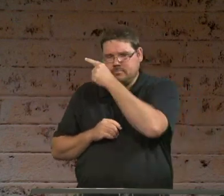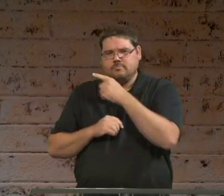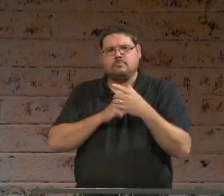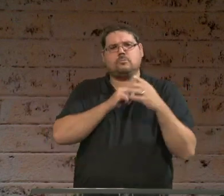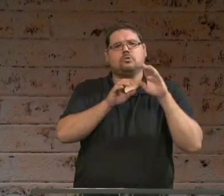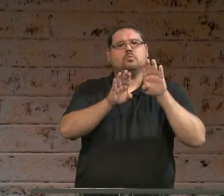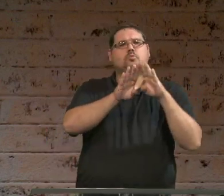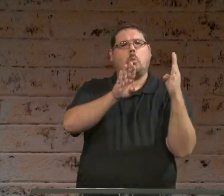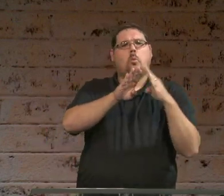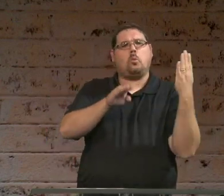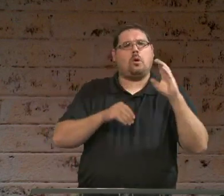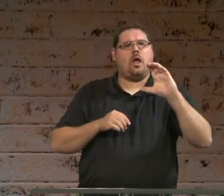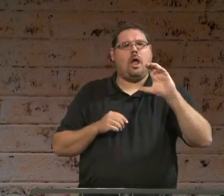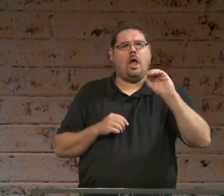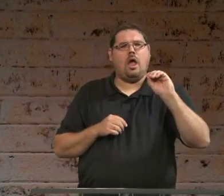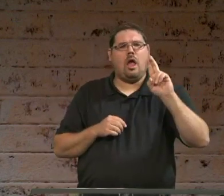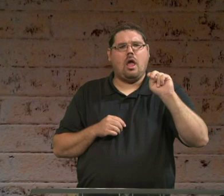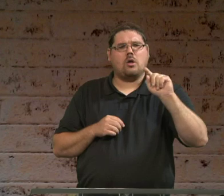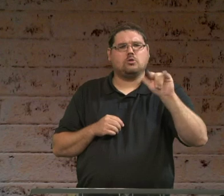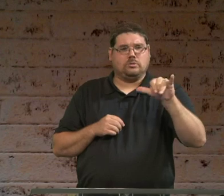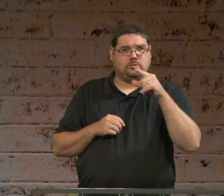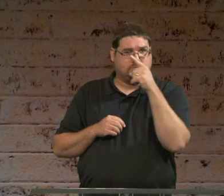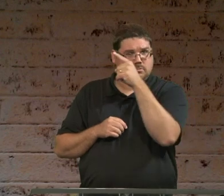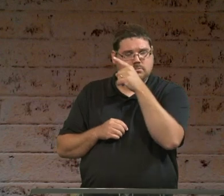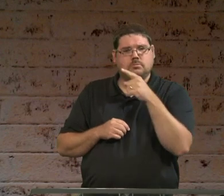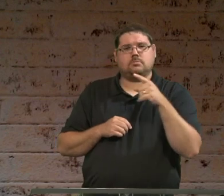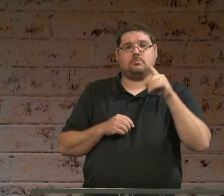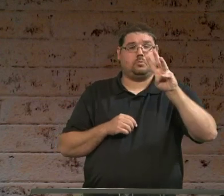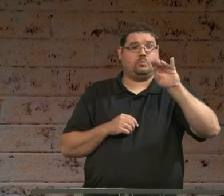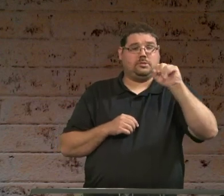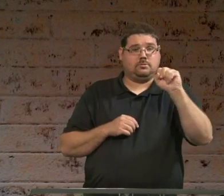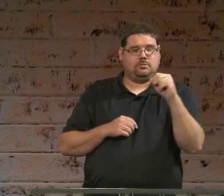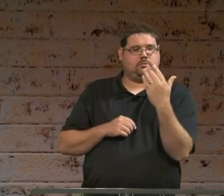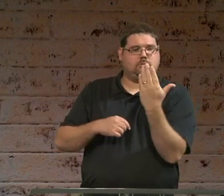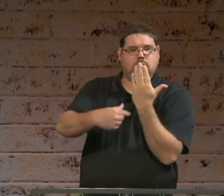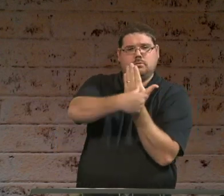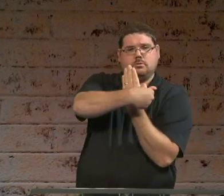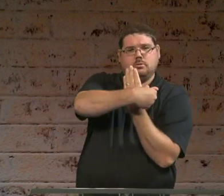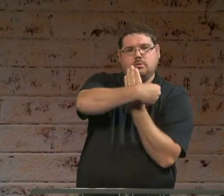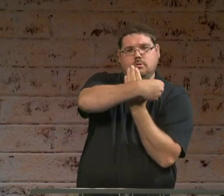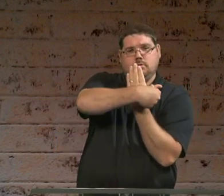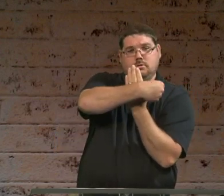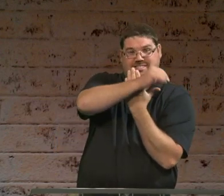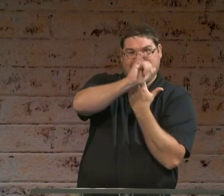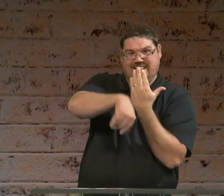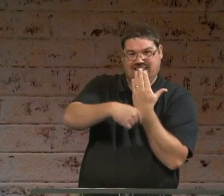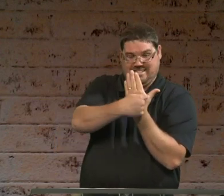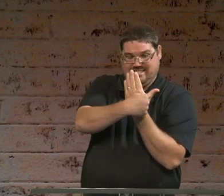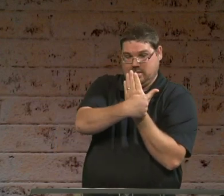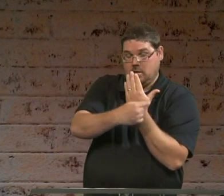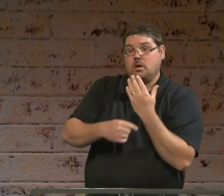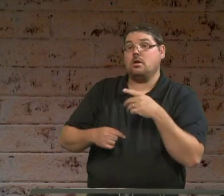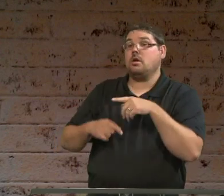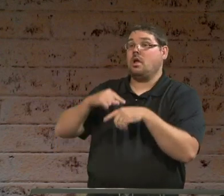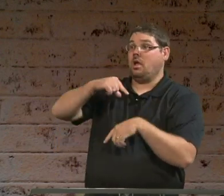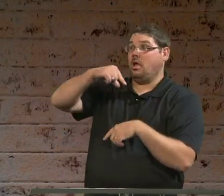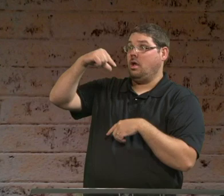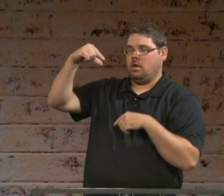of Wisconsin, in Door County, it's located on a peninsula on the east of the